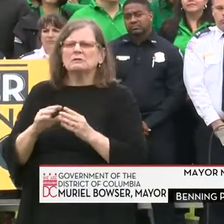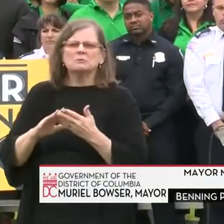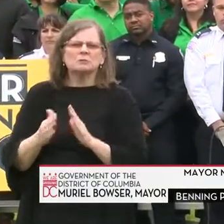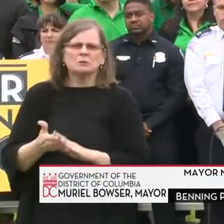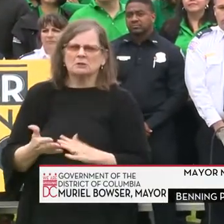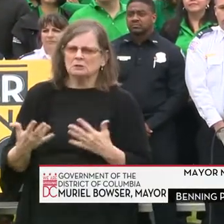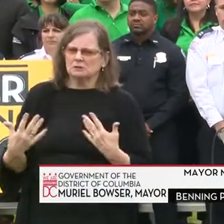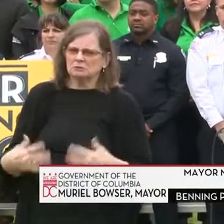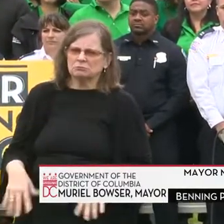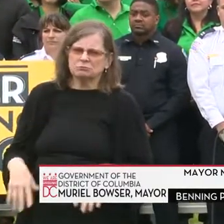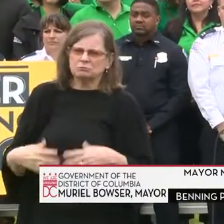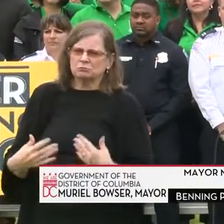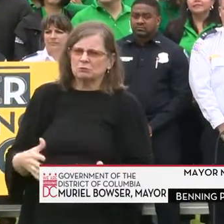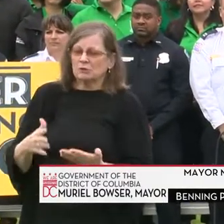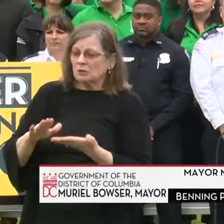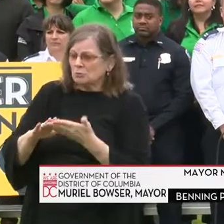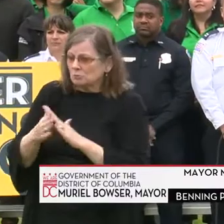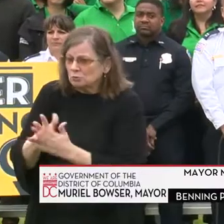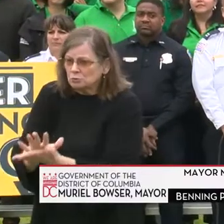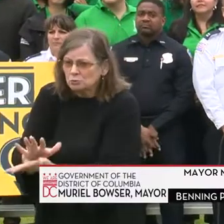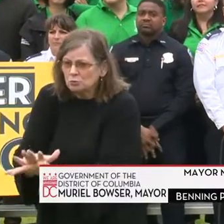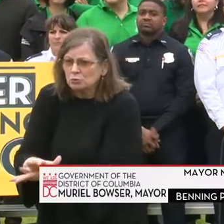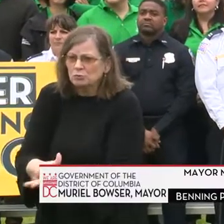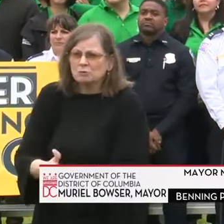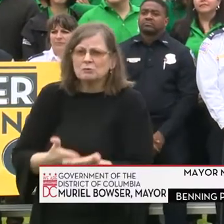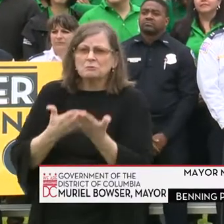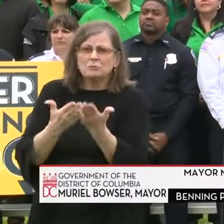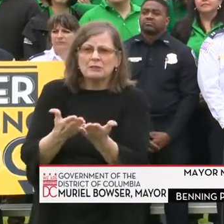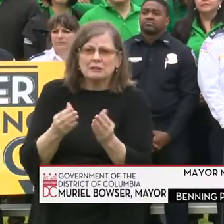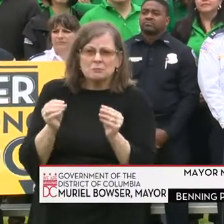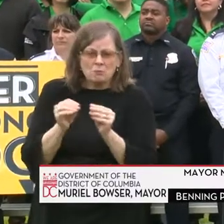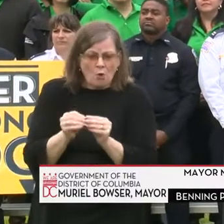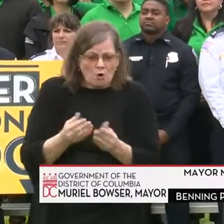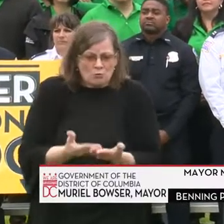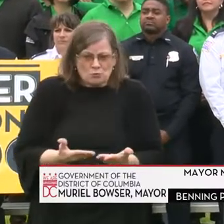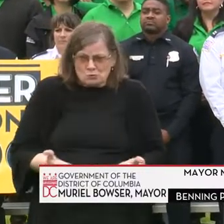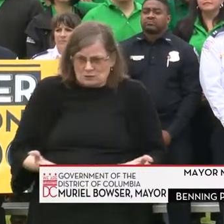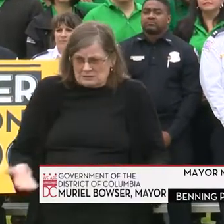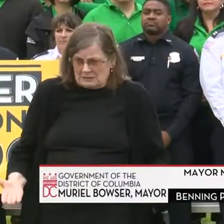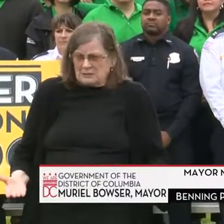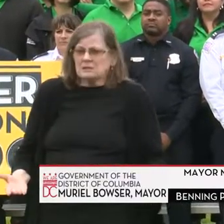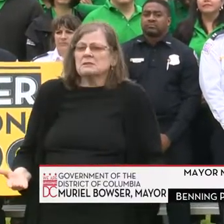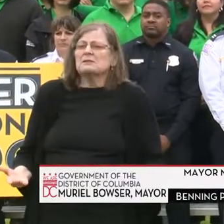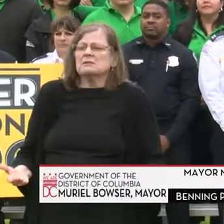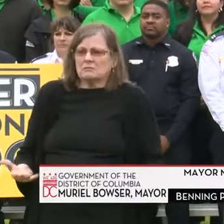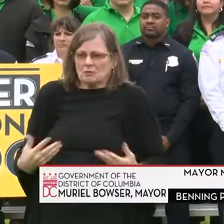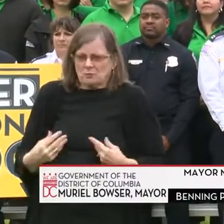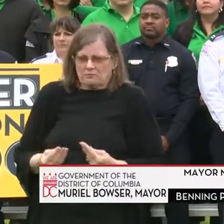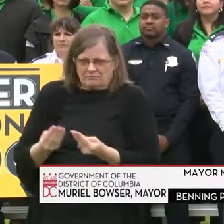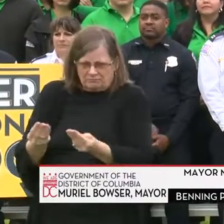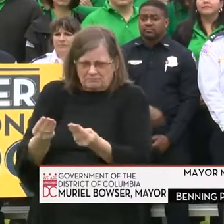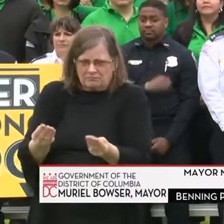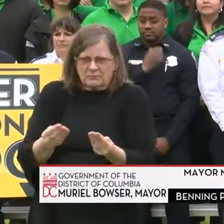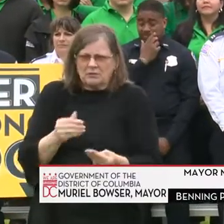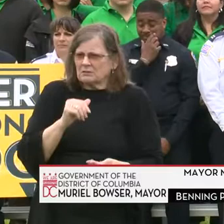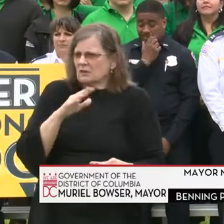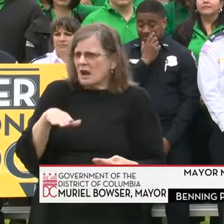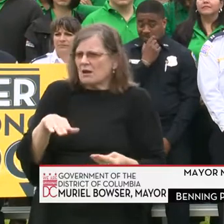schools where we're bringing more resources to communities. We haven't talked as much about our